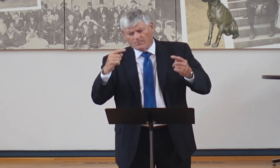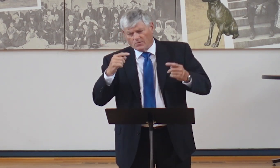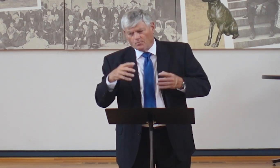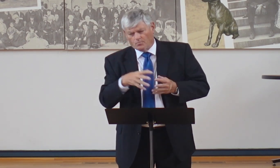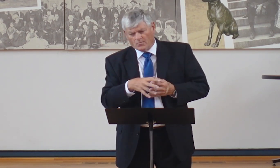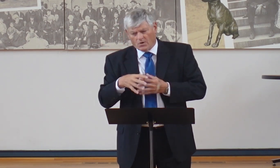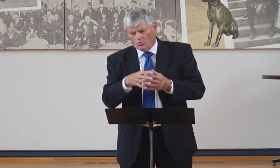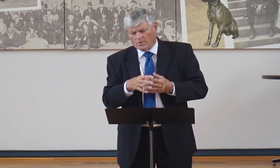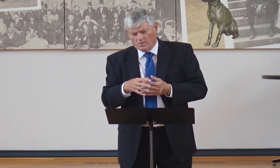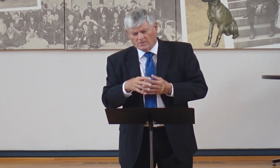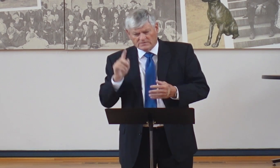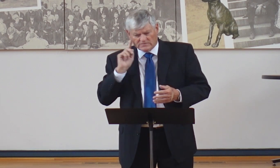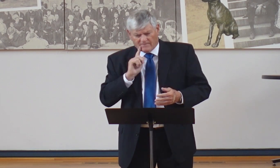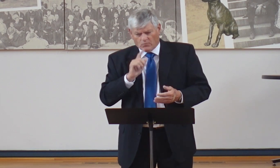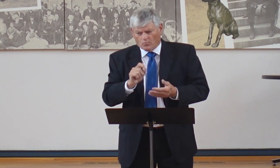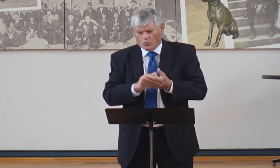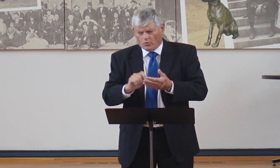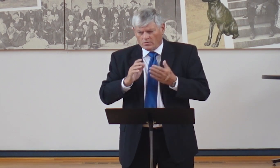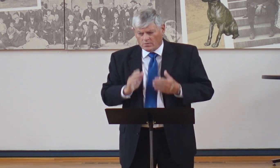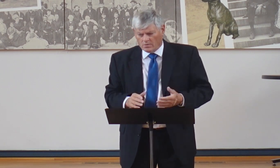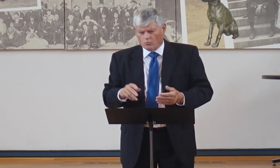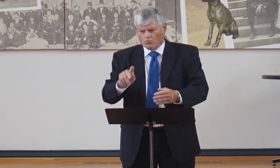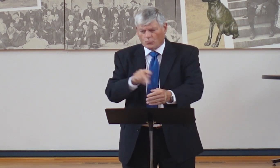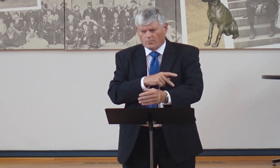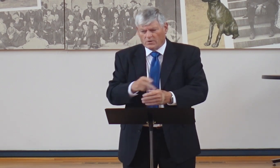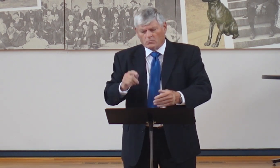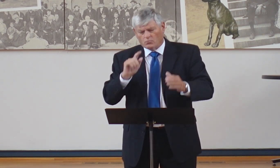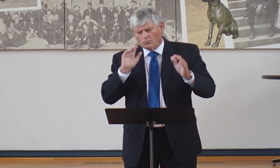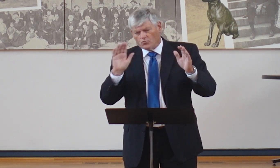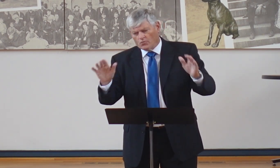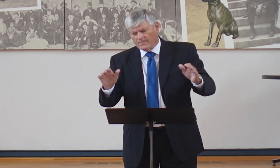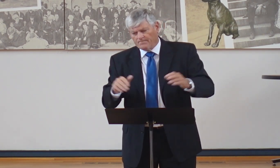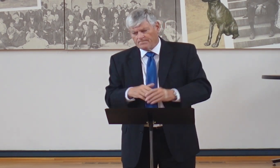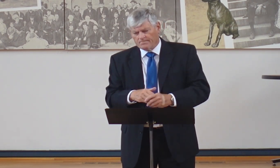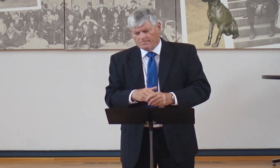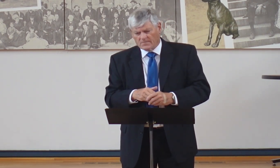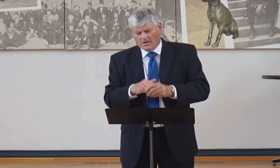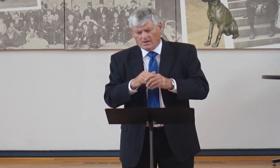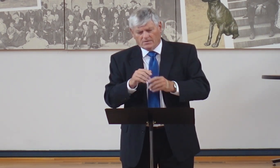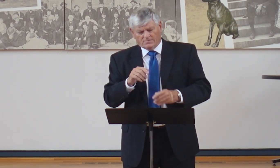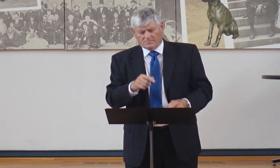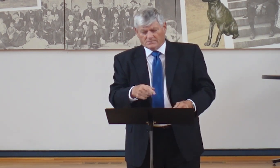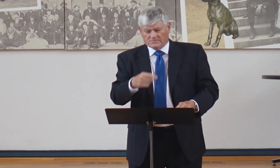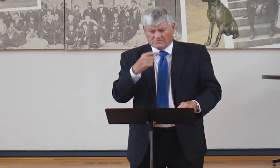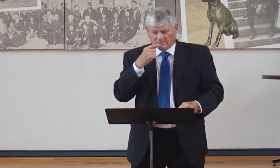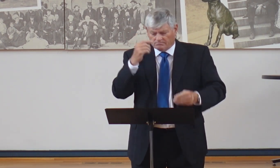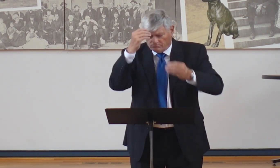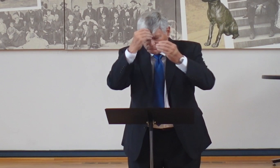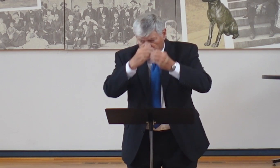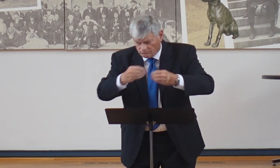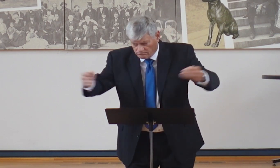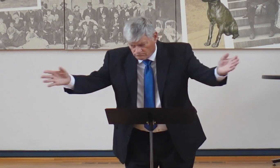And Robert, a famous American deaf author and a poet, was just amazing.